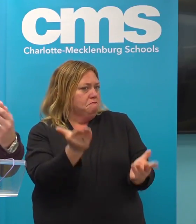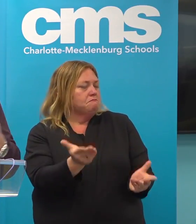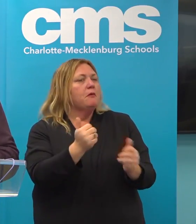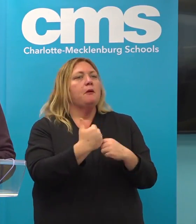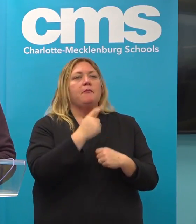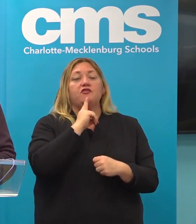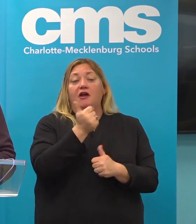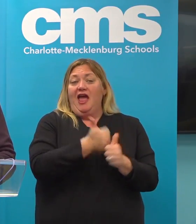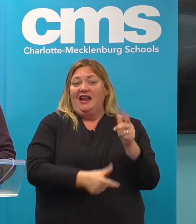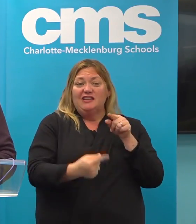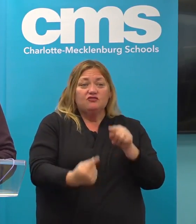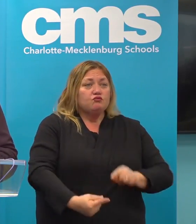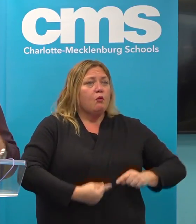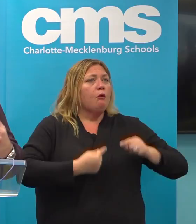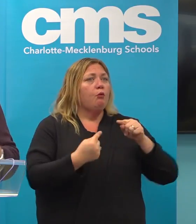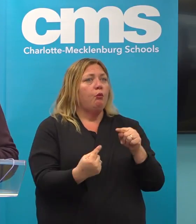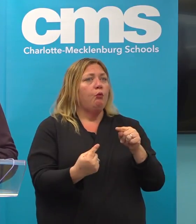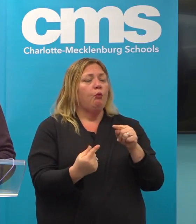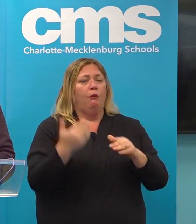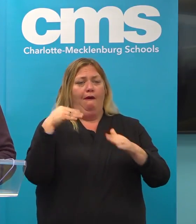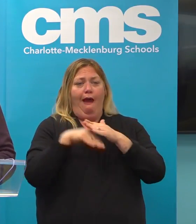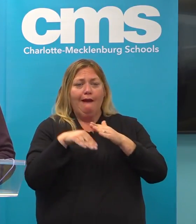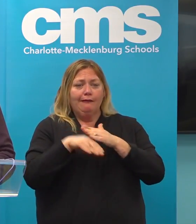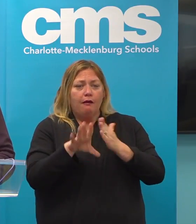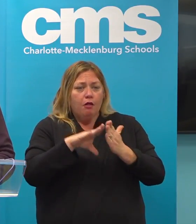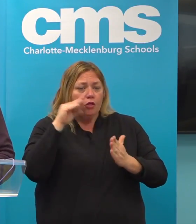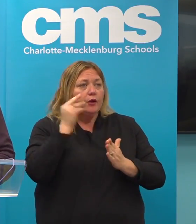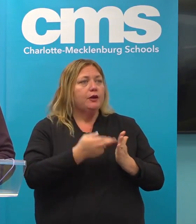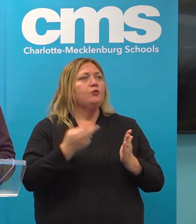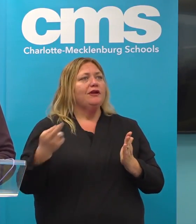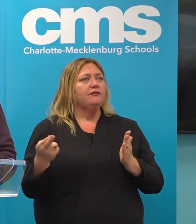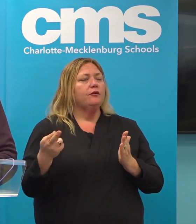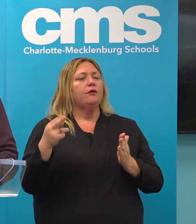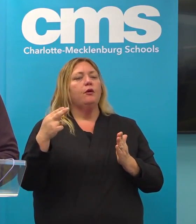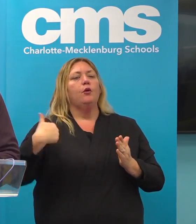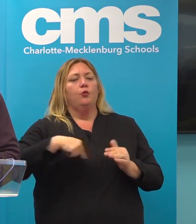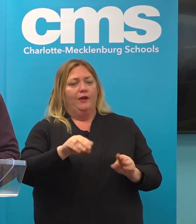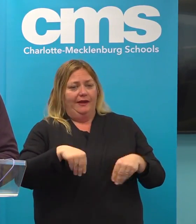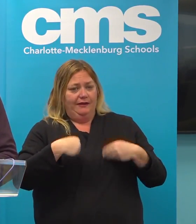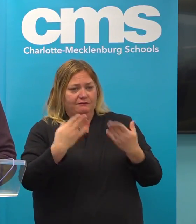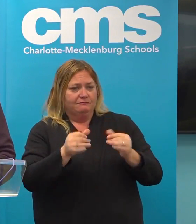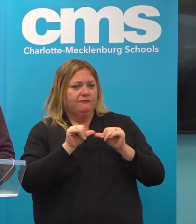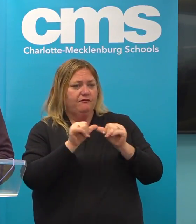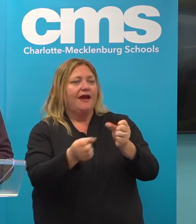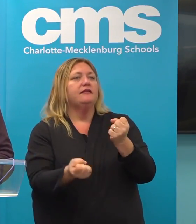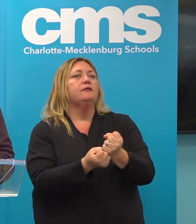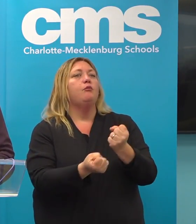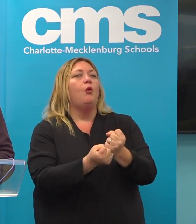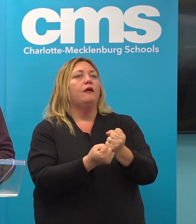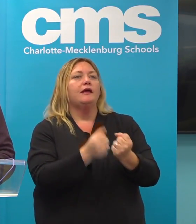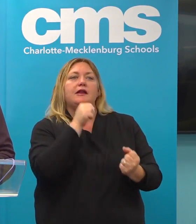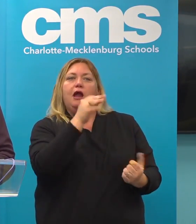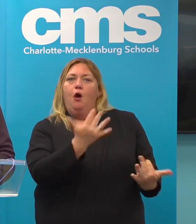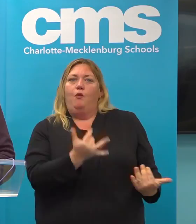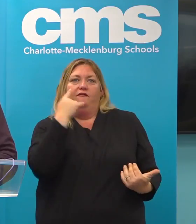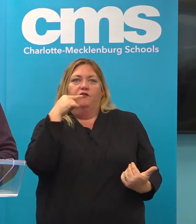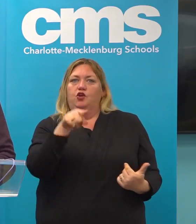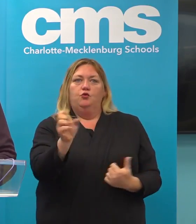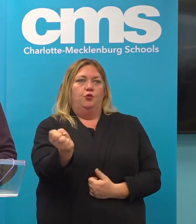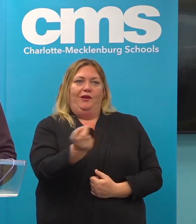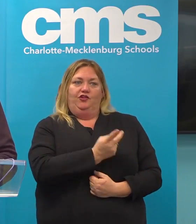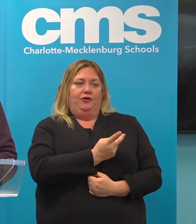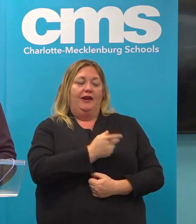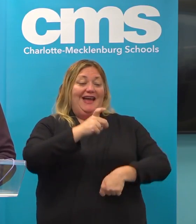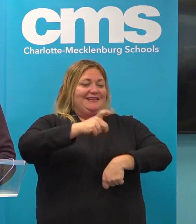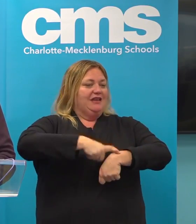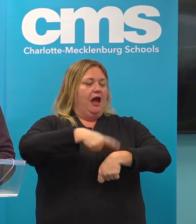are having any struggles in accessing these learning resources, that we continue to provide the support and not wait for you to return.